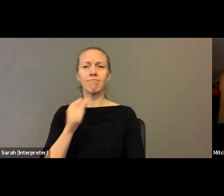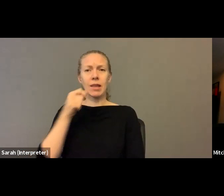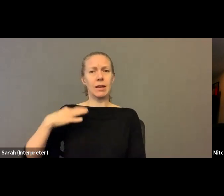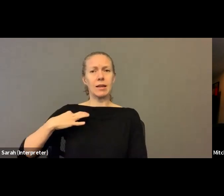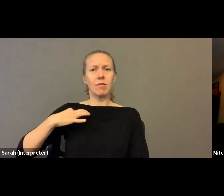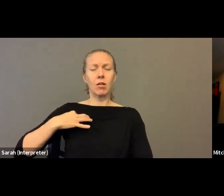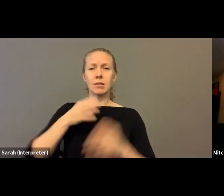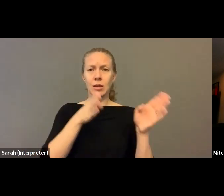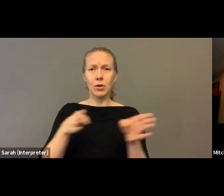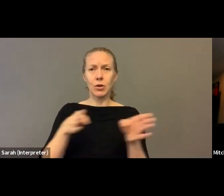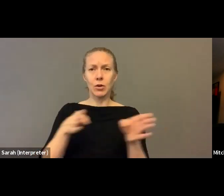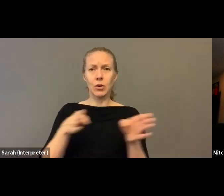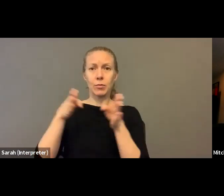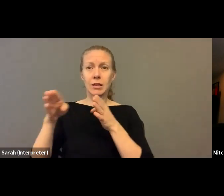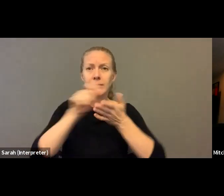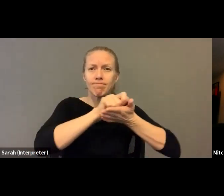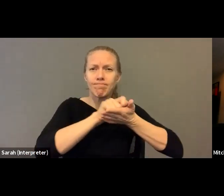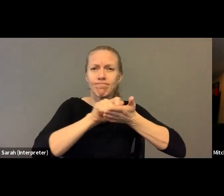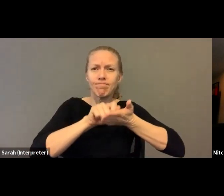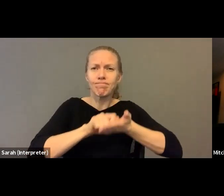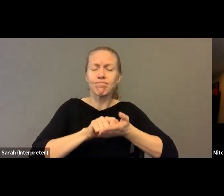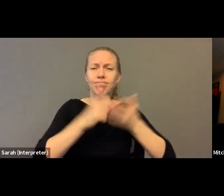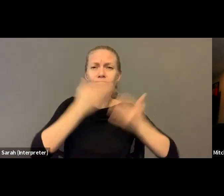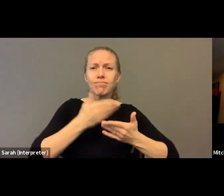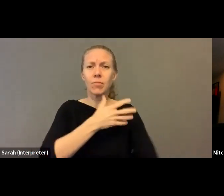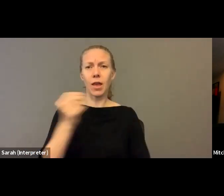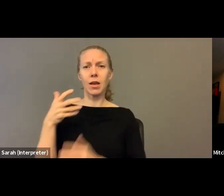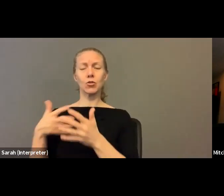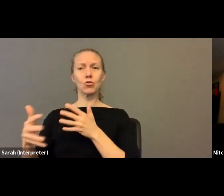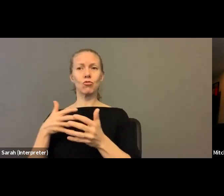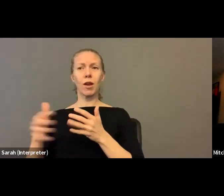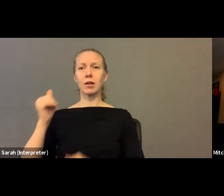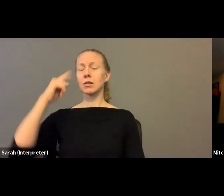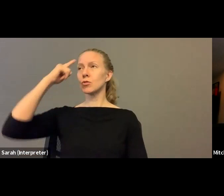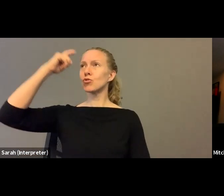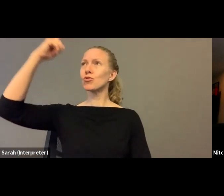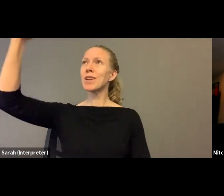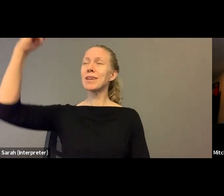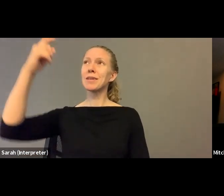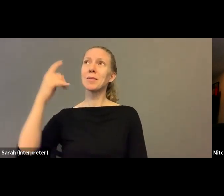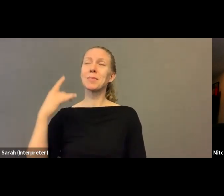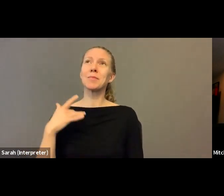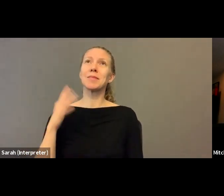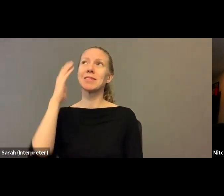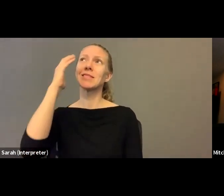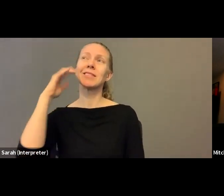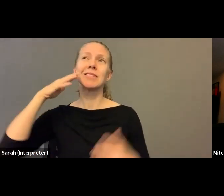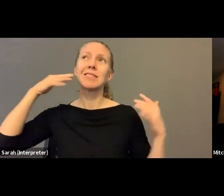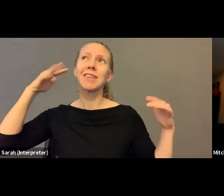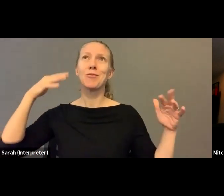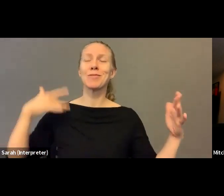gray. Dream makes a giddy sound, sound not strong like rent,